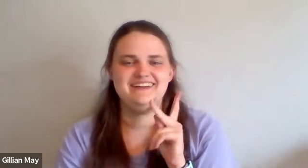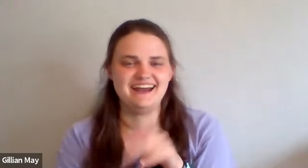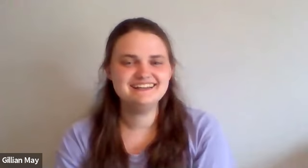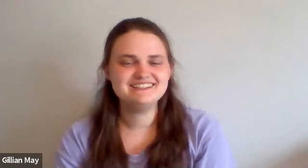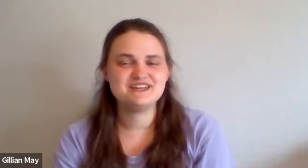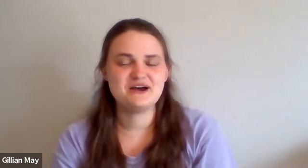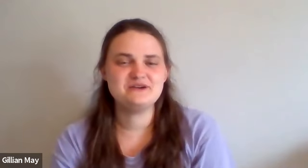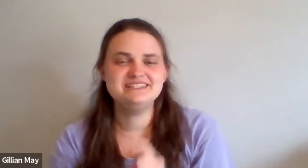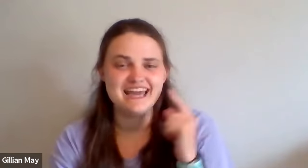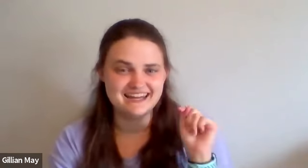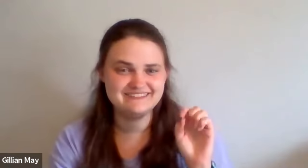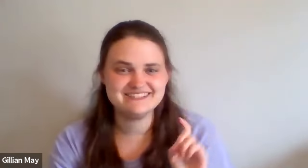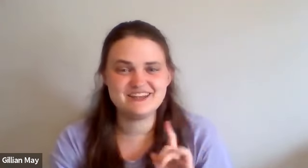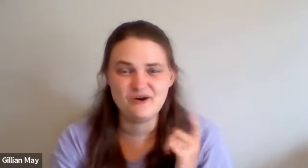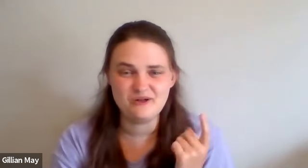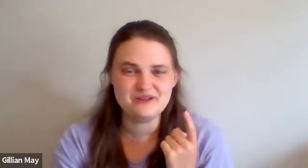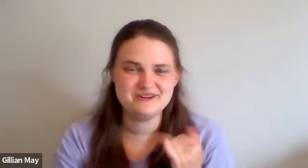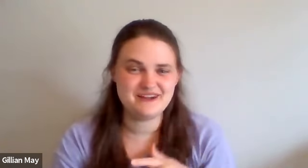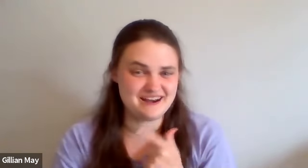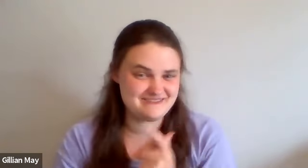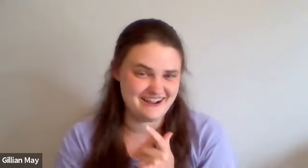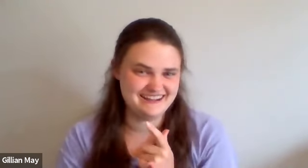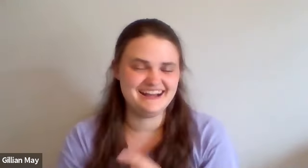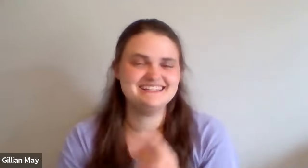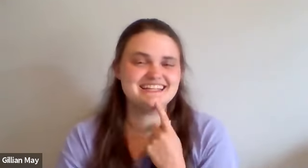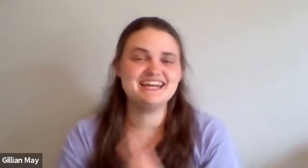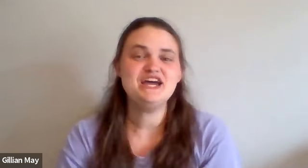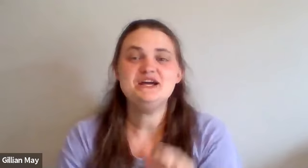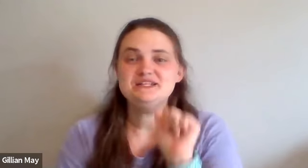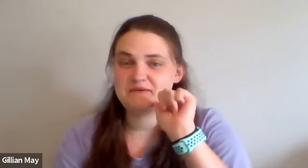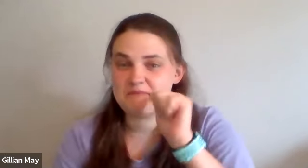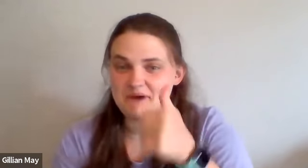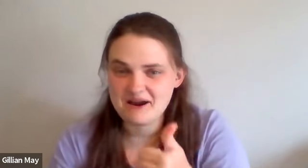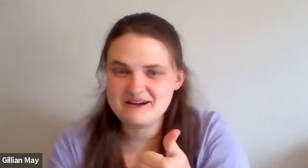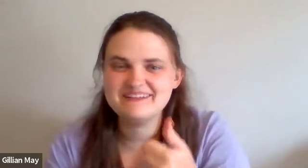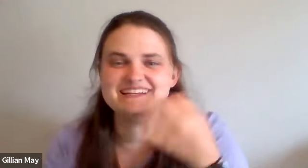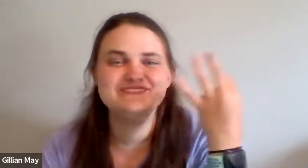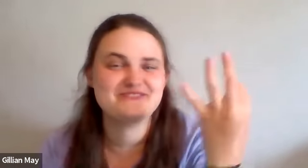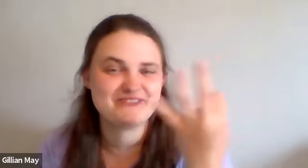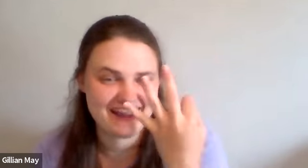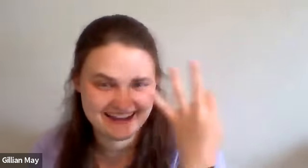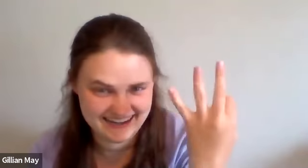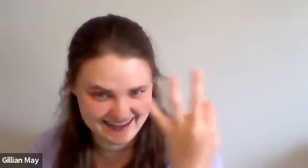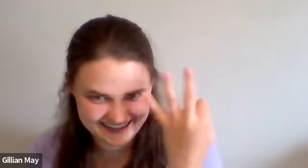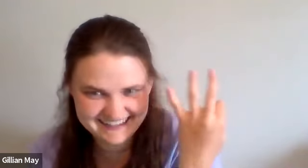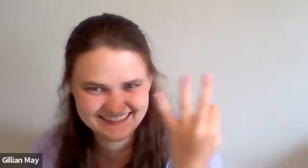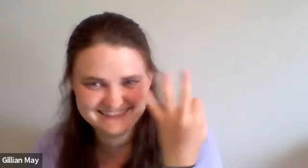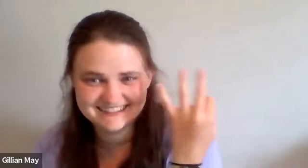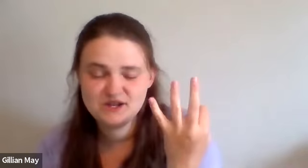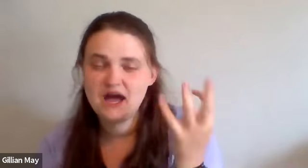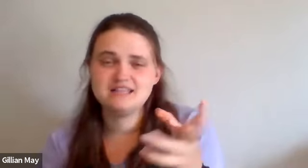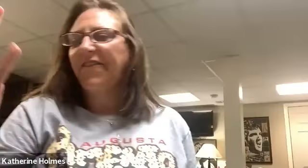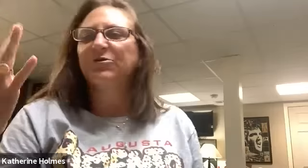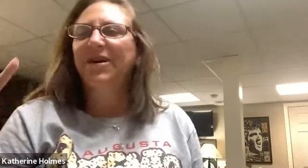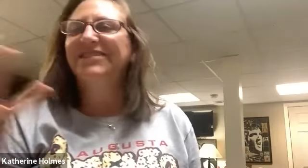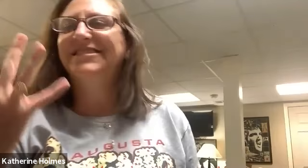Okay, so Teddy was the only one who got it right. I said tomorrow is Friday. I As thought much that as I was wish